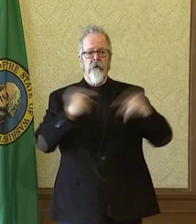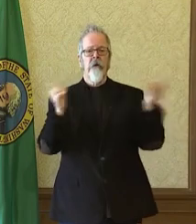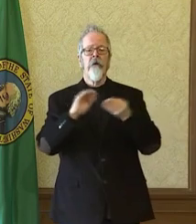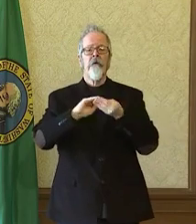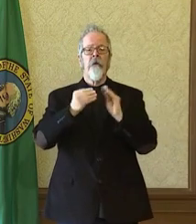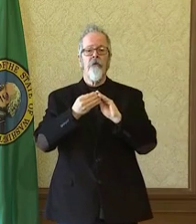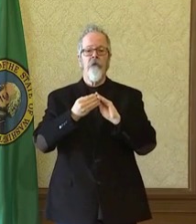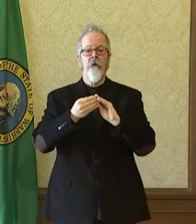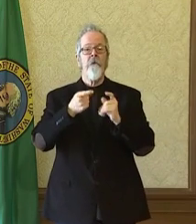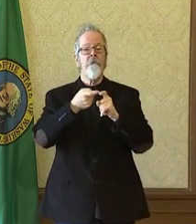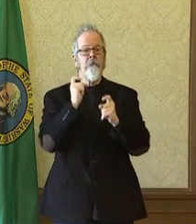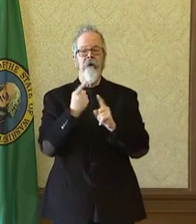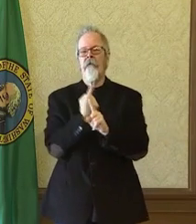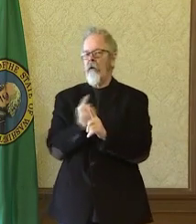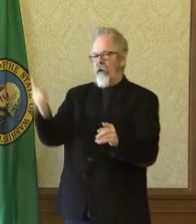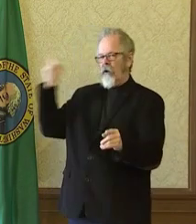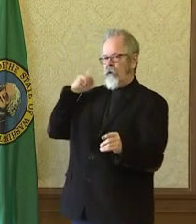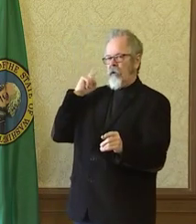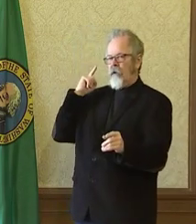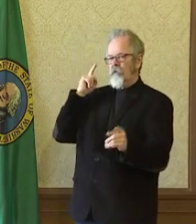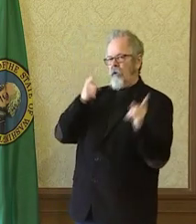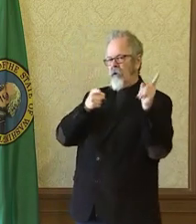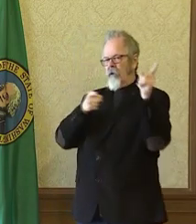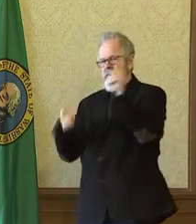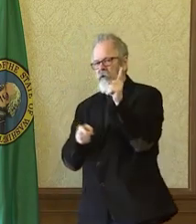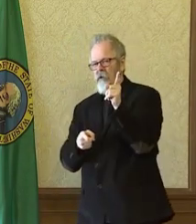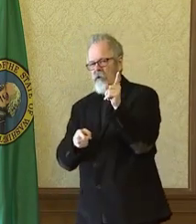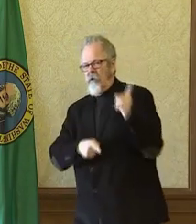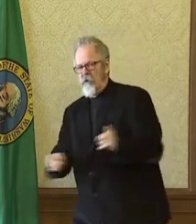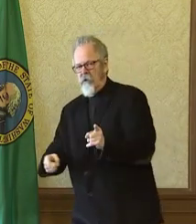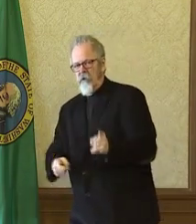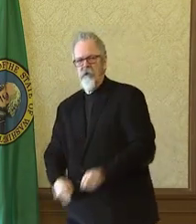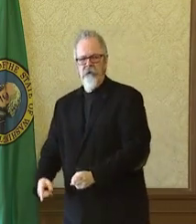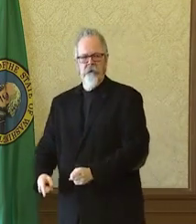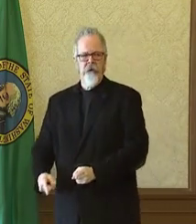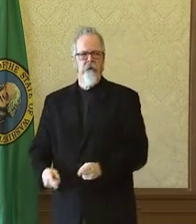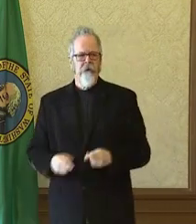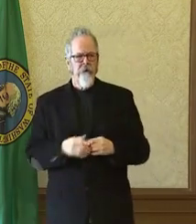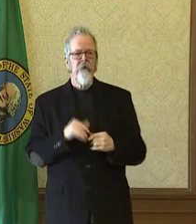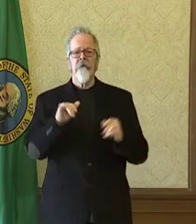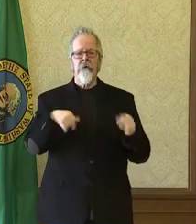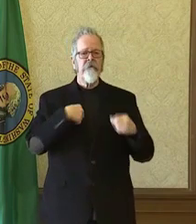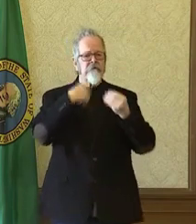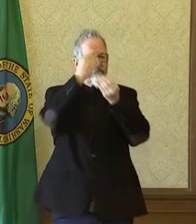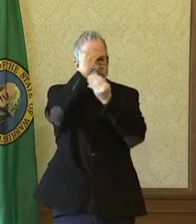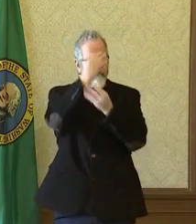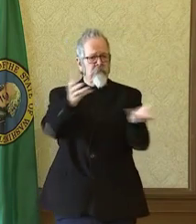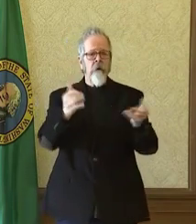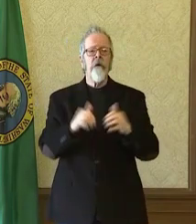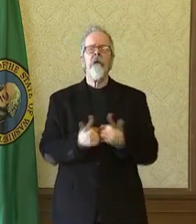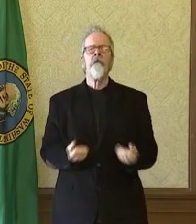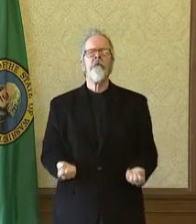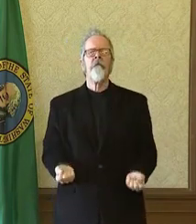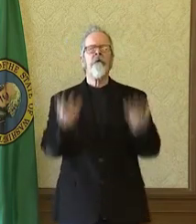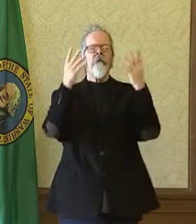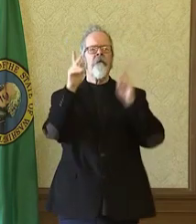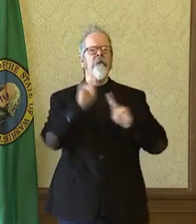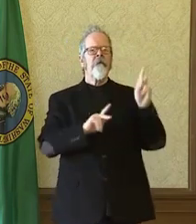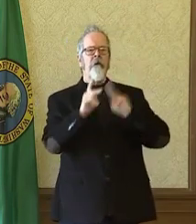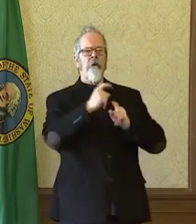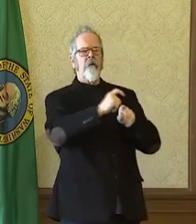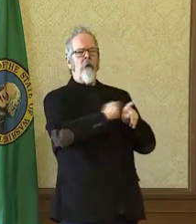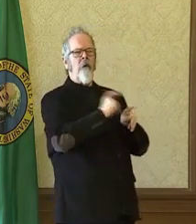our call volumes, that our call volumes last week were down about 10 to